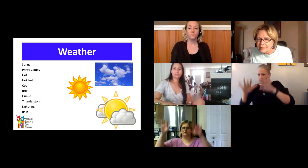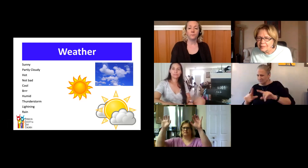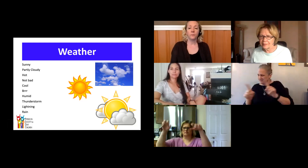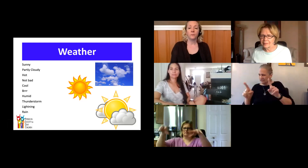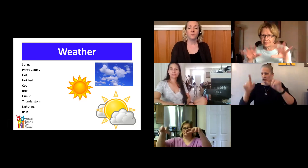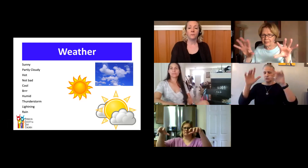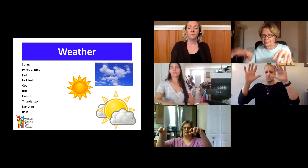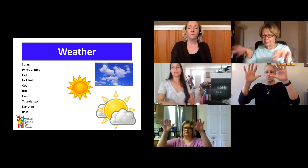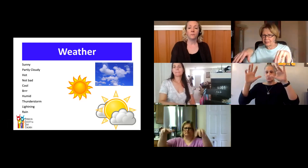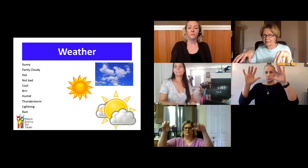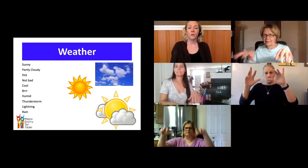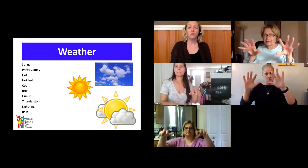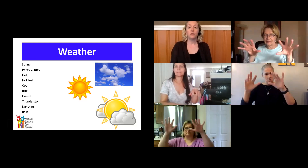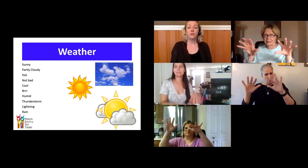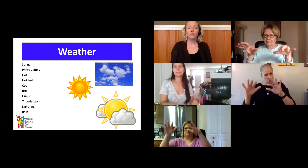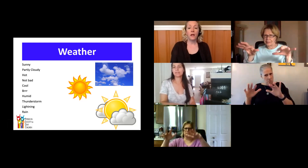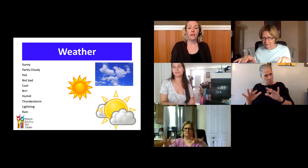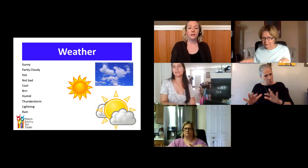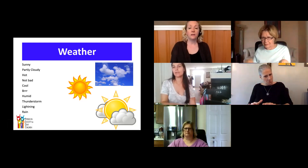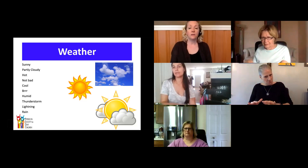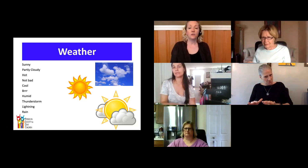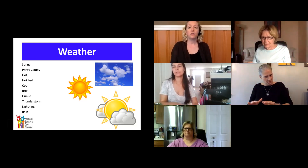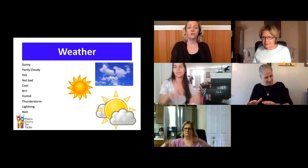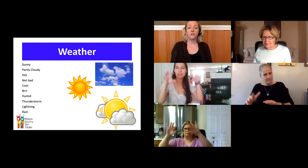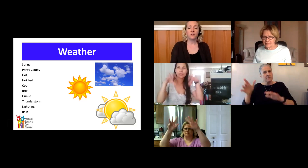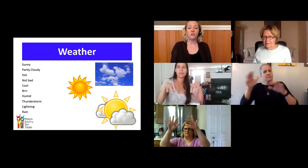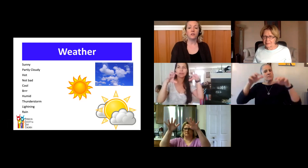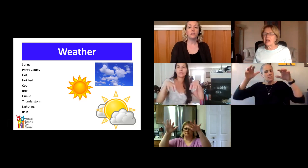So this is rain. So there's a difference here. This is snow.